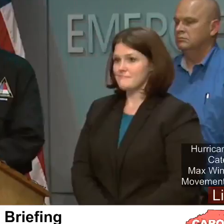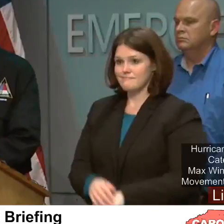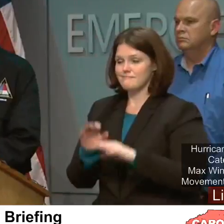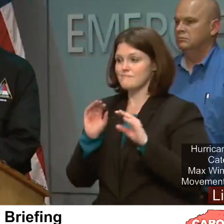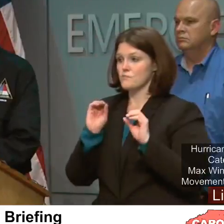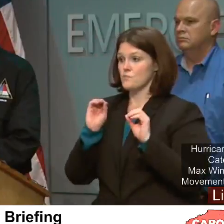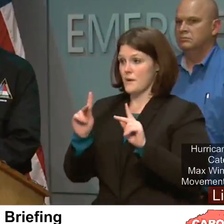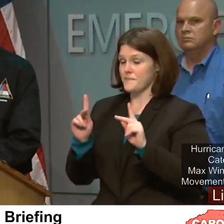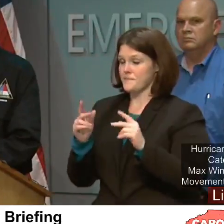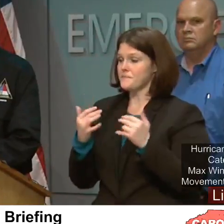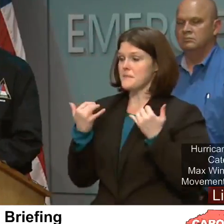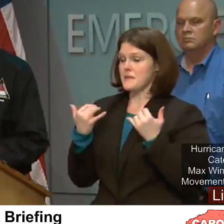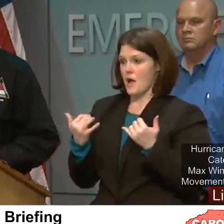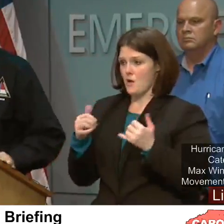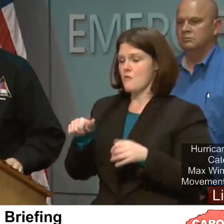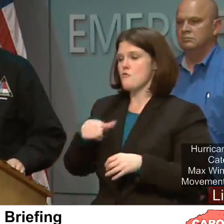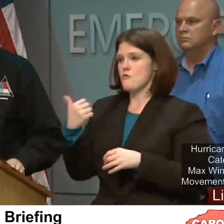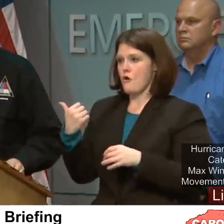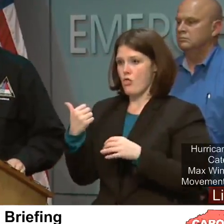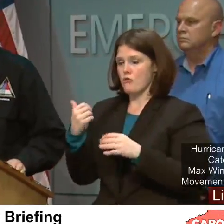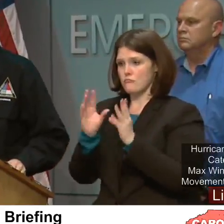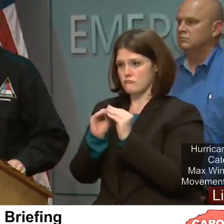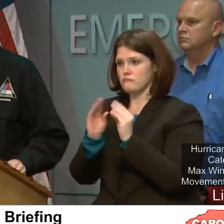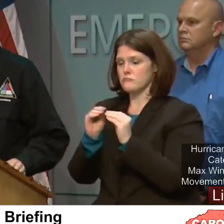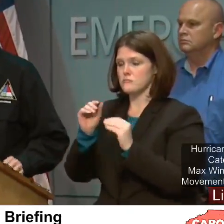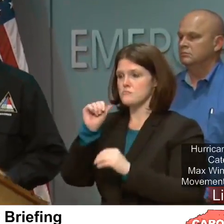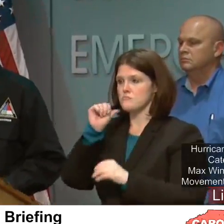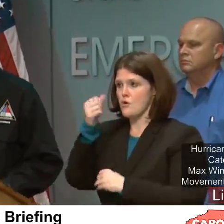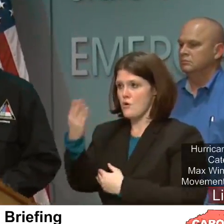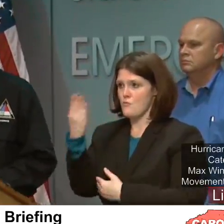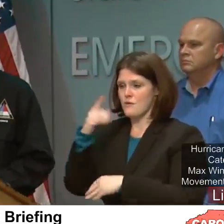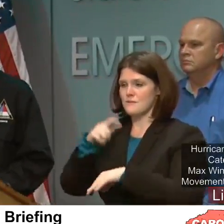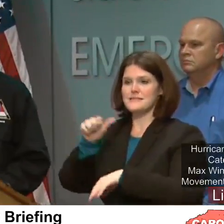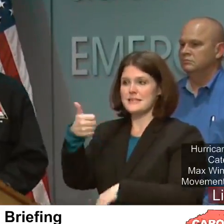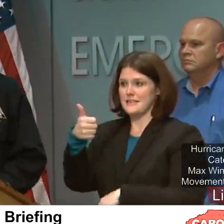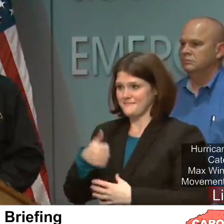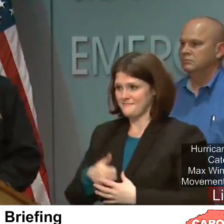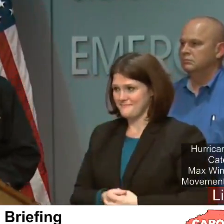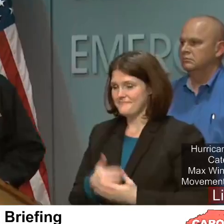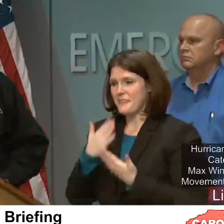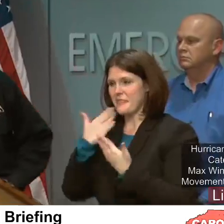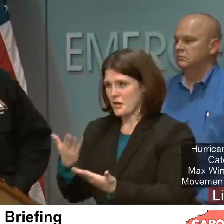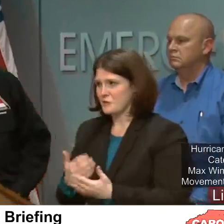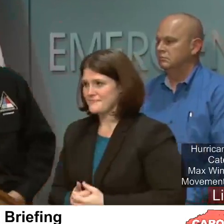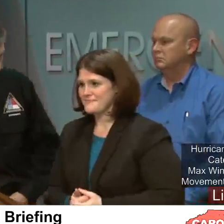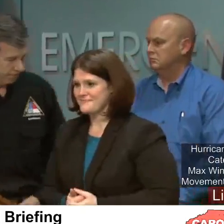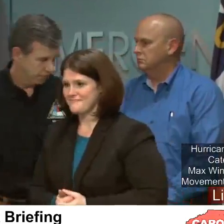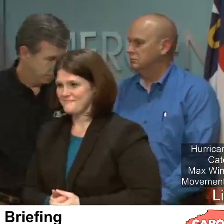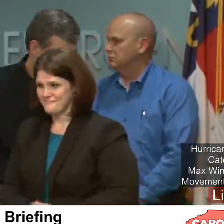Okay, right now we plan to have another briefing at 10 a.m. tomorrow. Thank you very